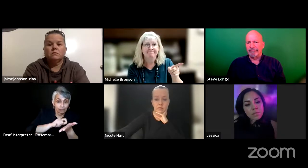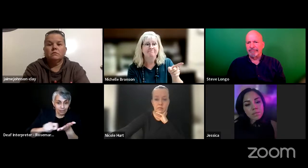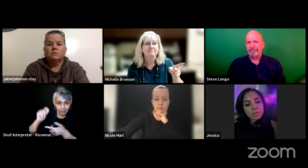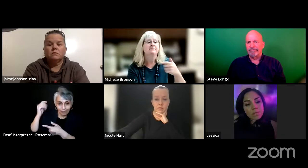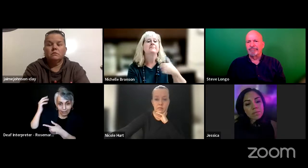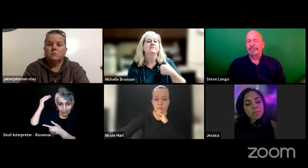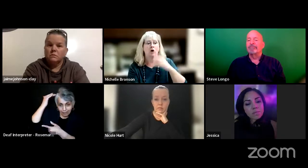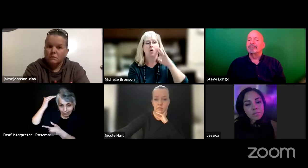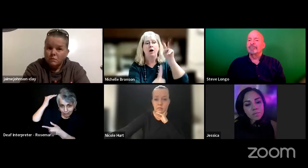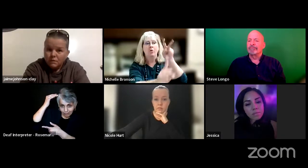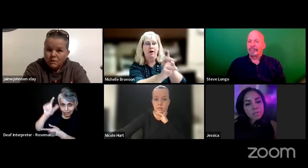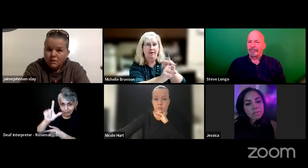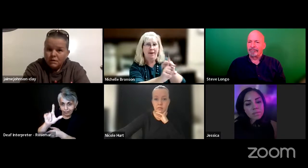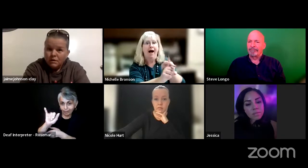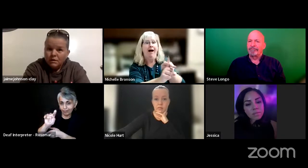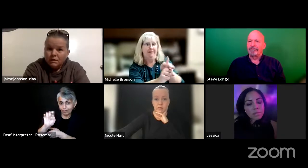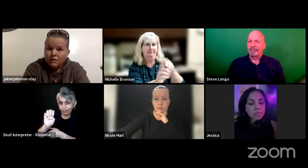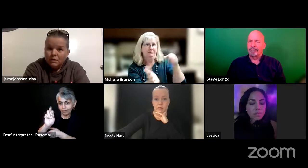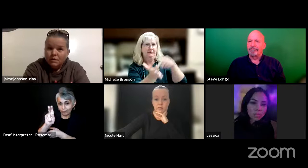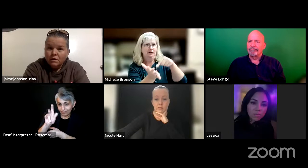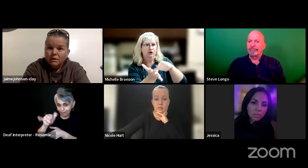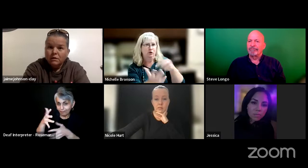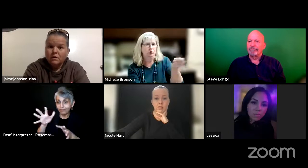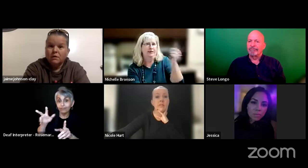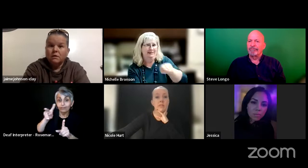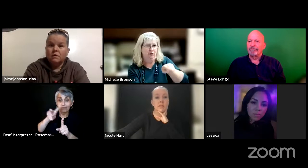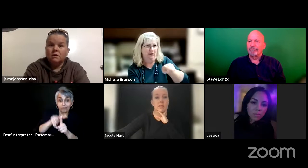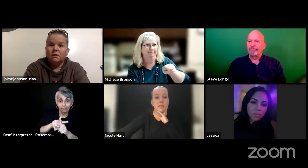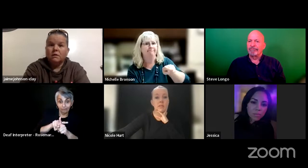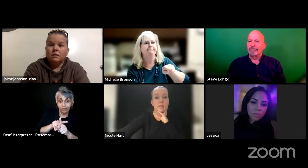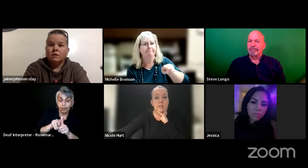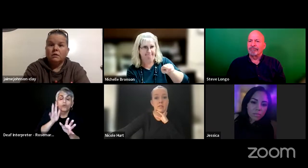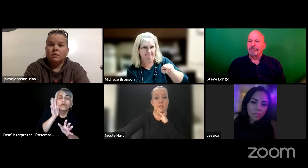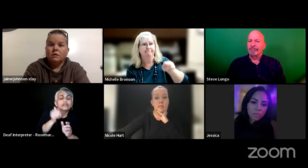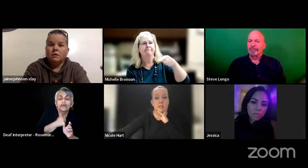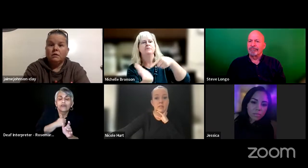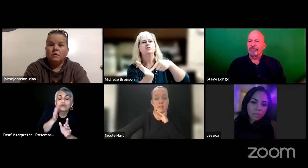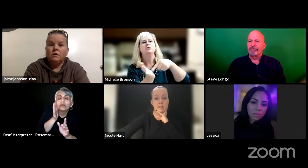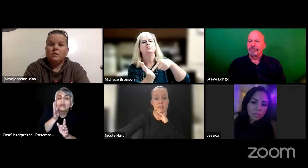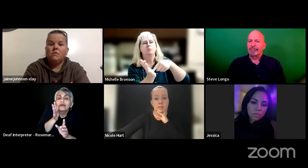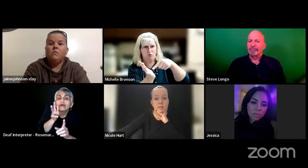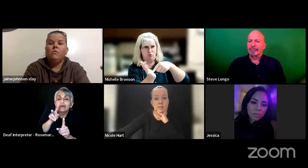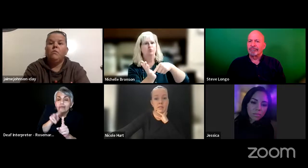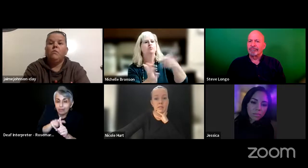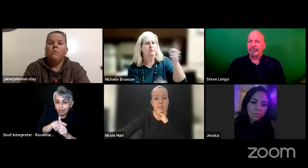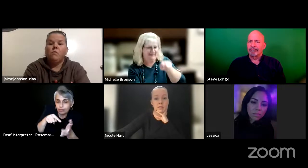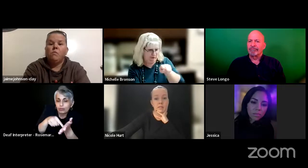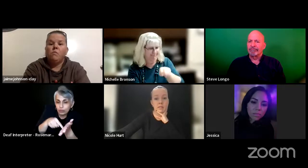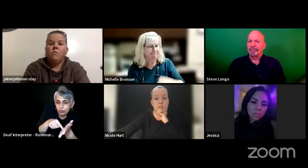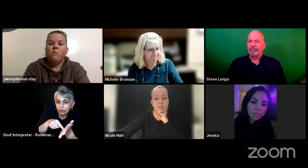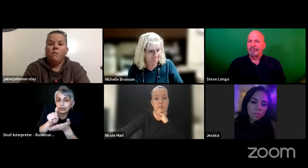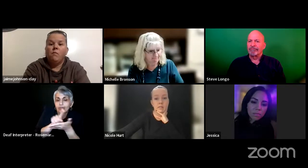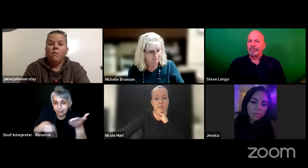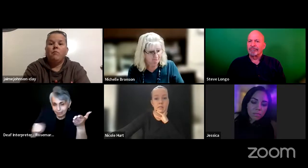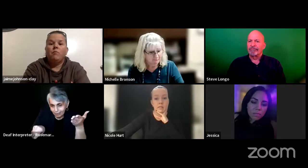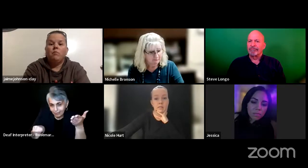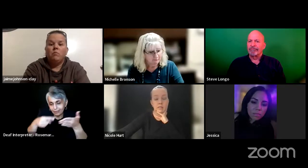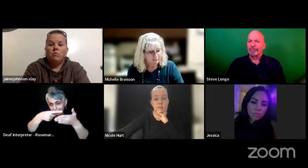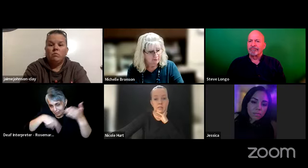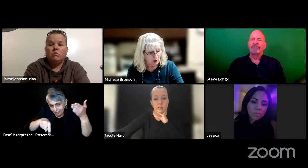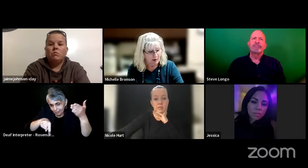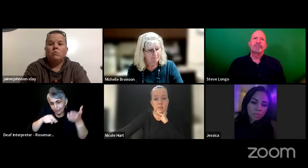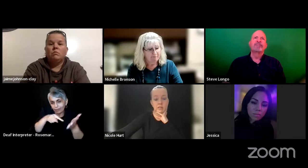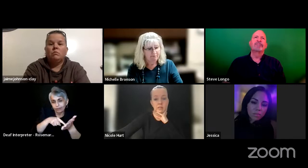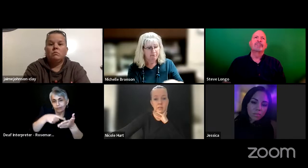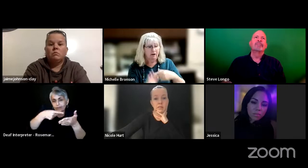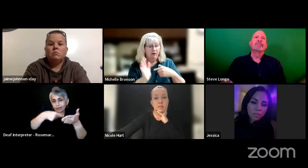literacy, so reading and writing theory, and that grant is due next week.